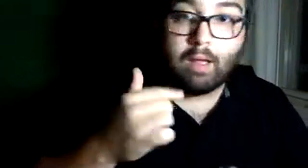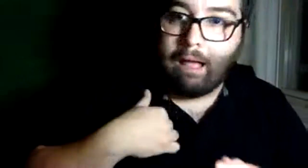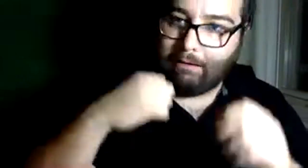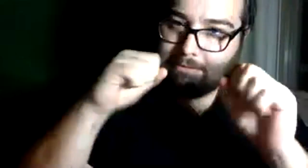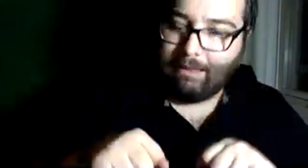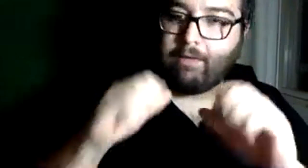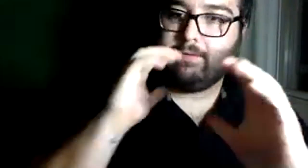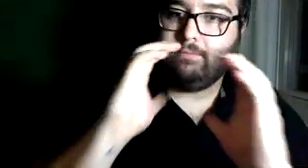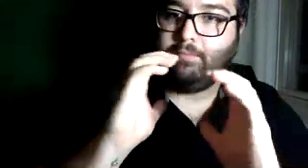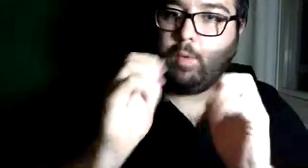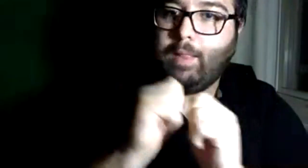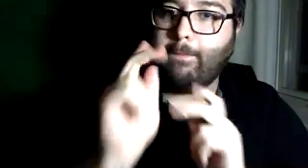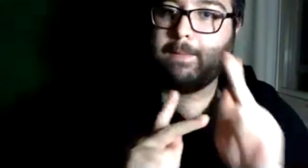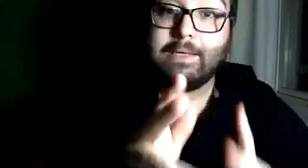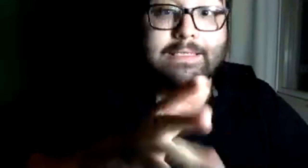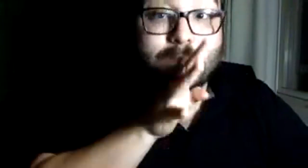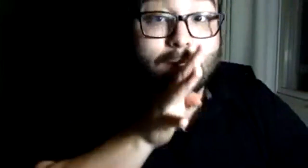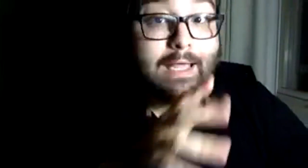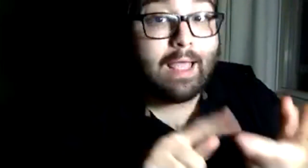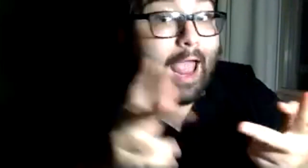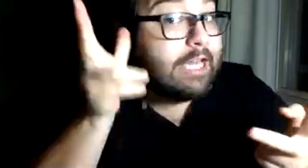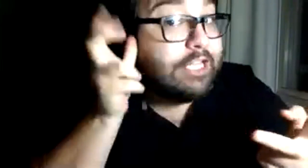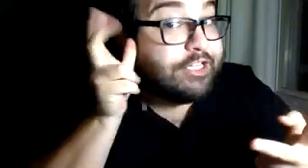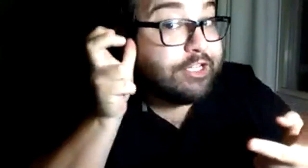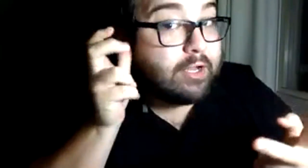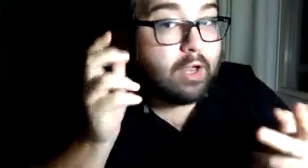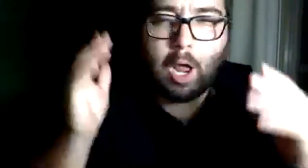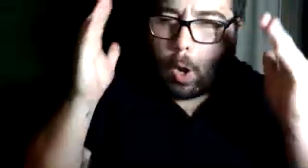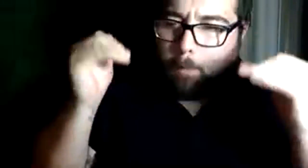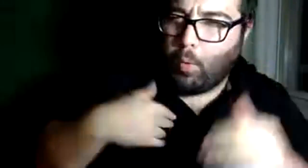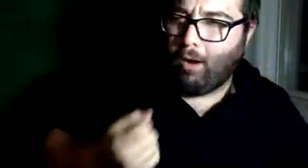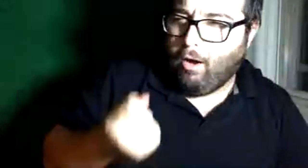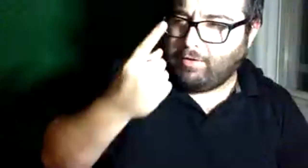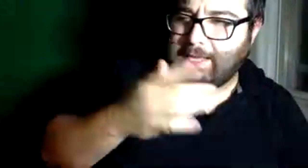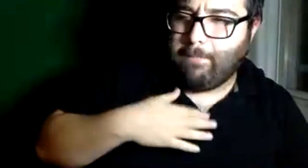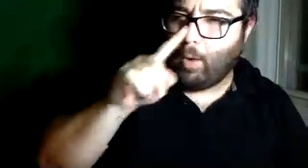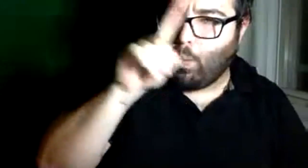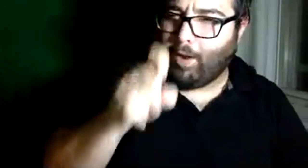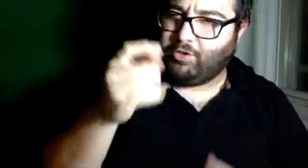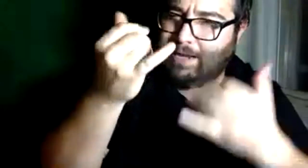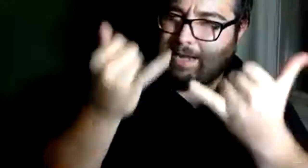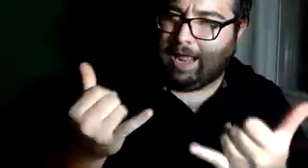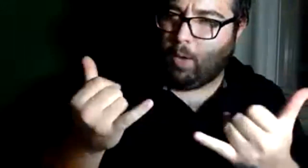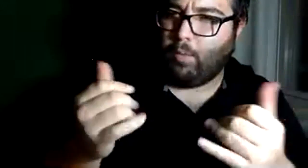them. I hope you understand my question clearly.